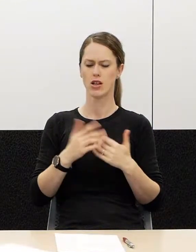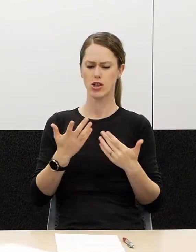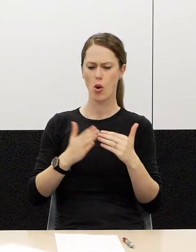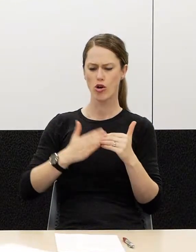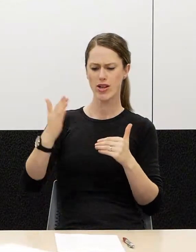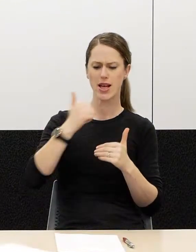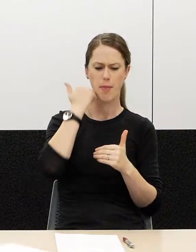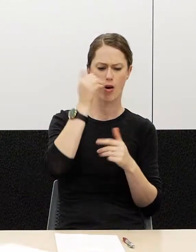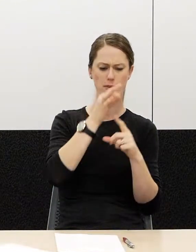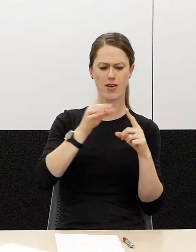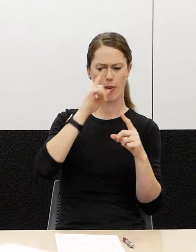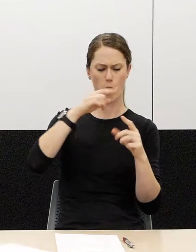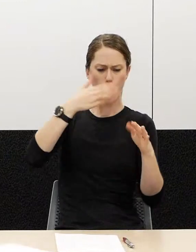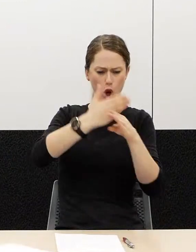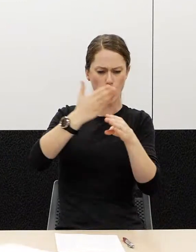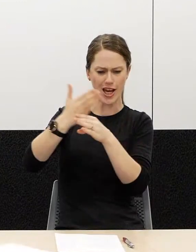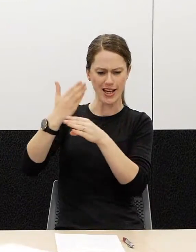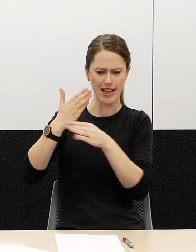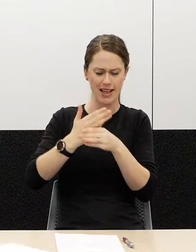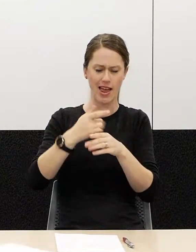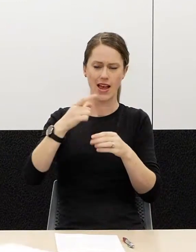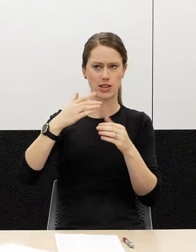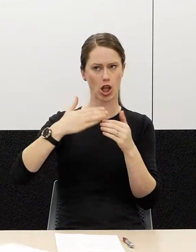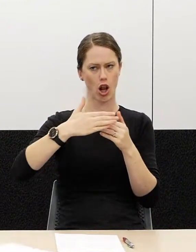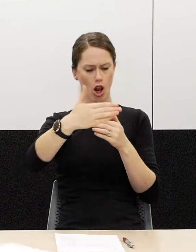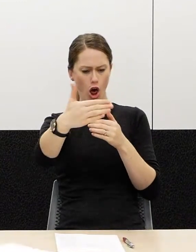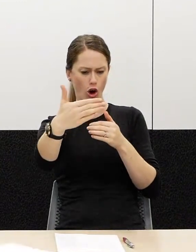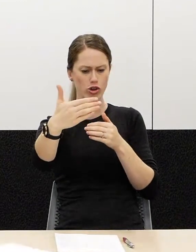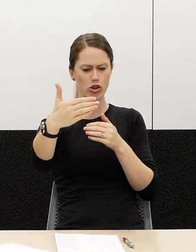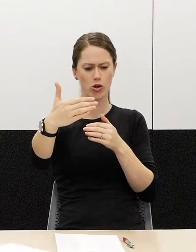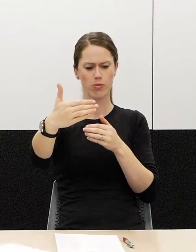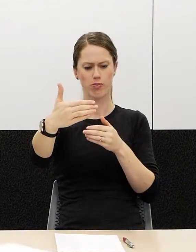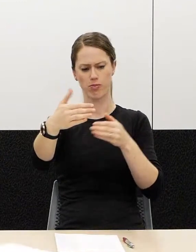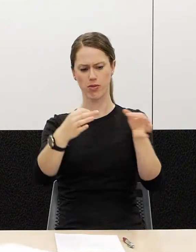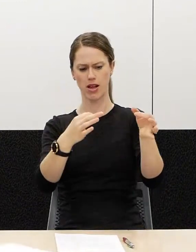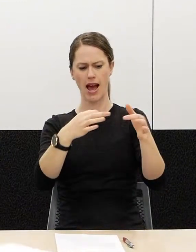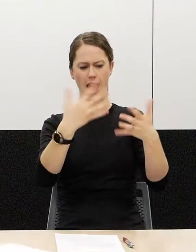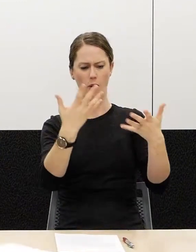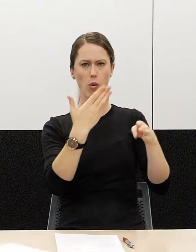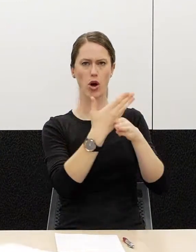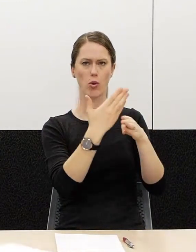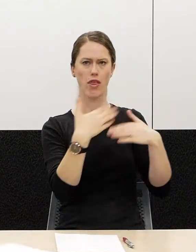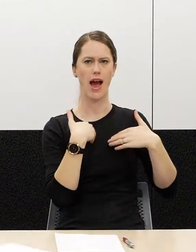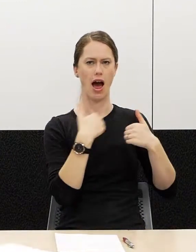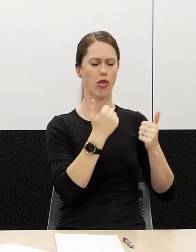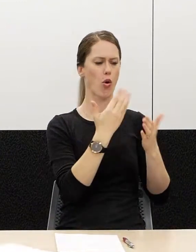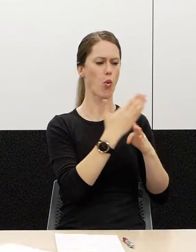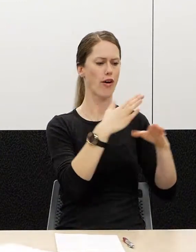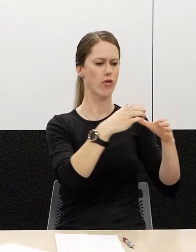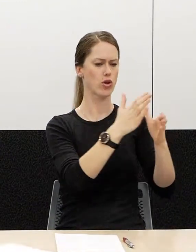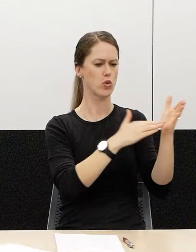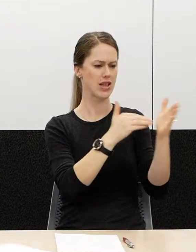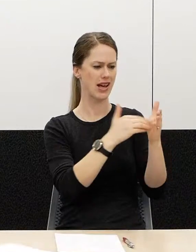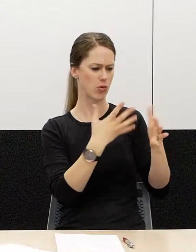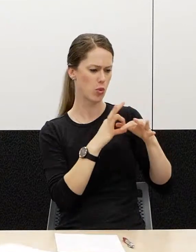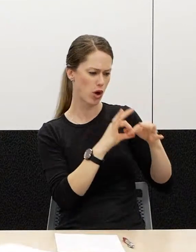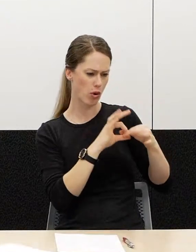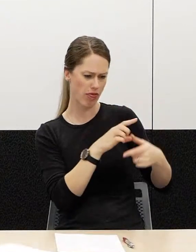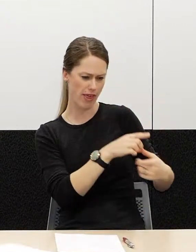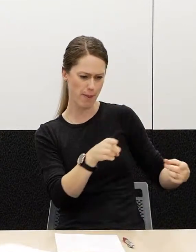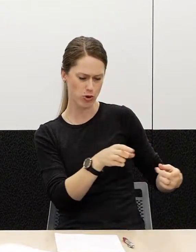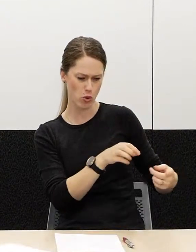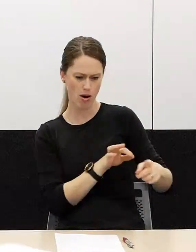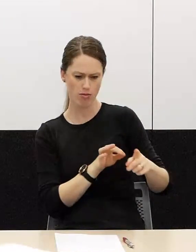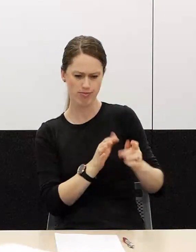long-term game. Where is Health Workforce New Zealand in this plan? Health Workforce New Zealand have been working with us, and